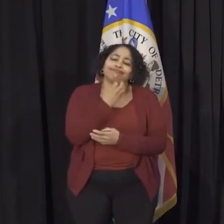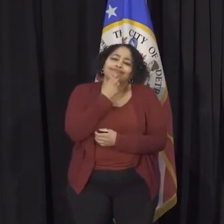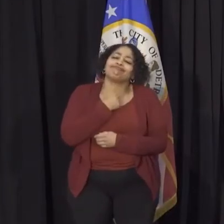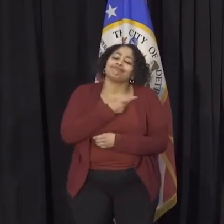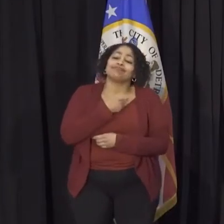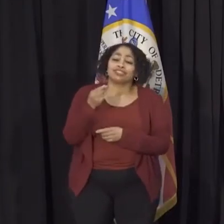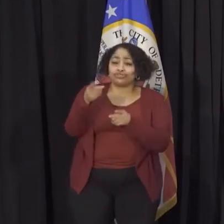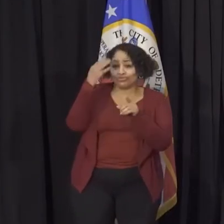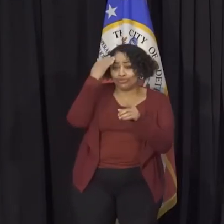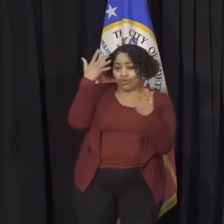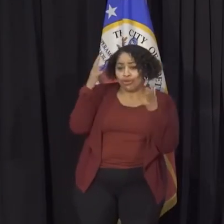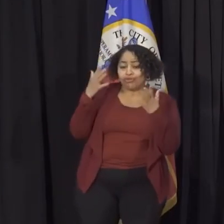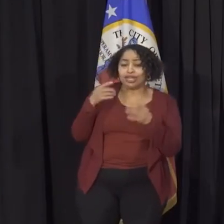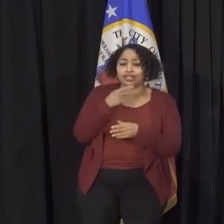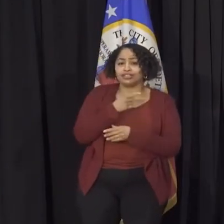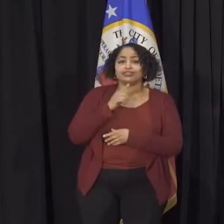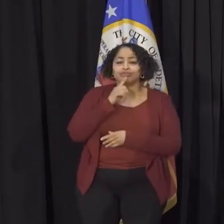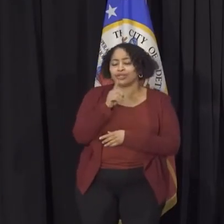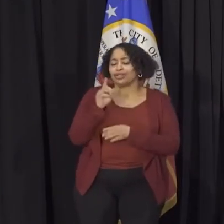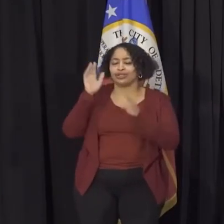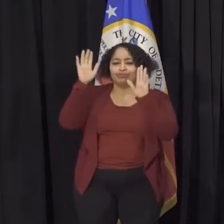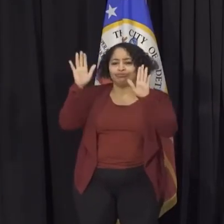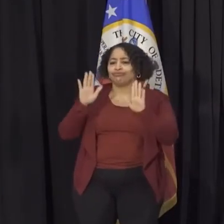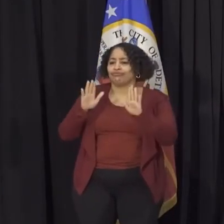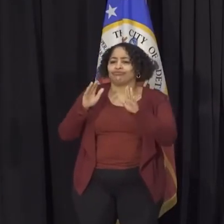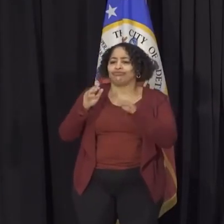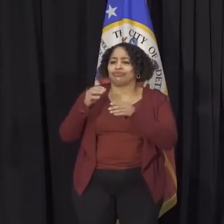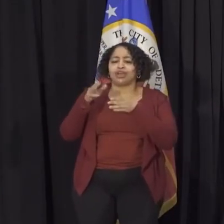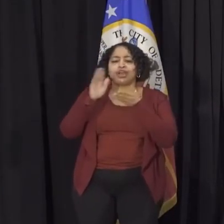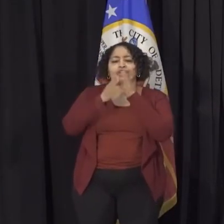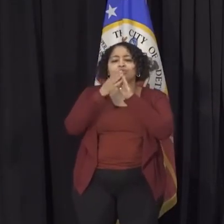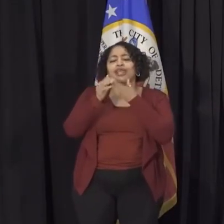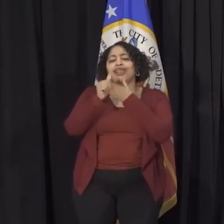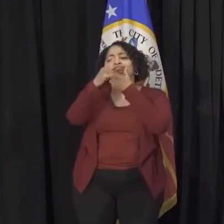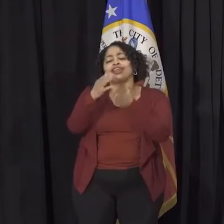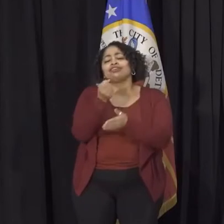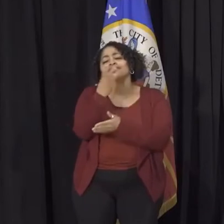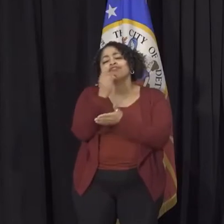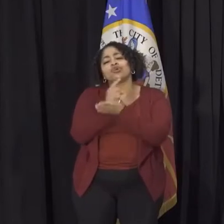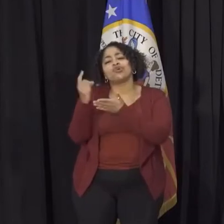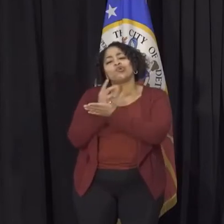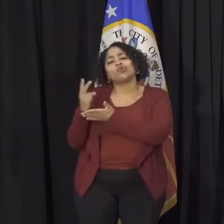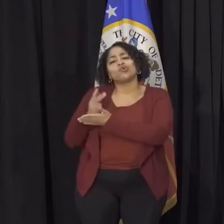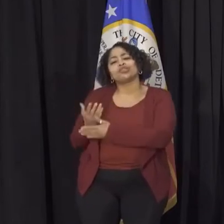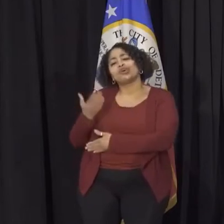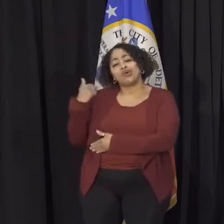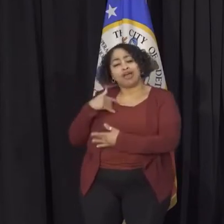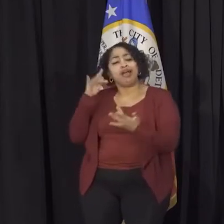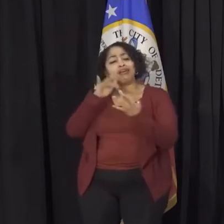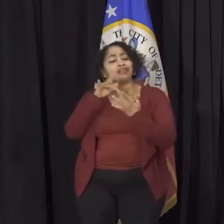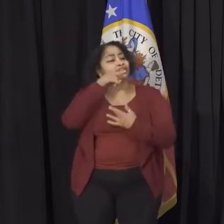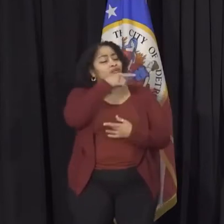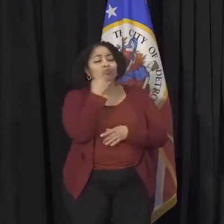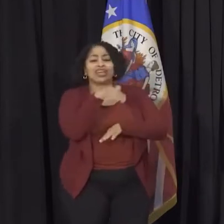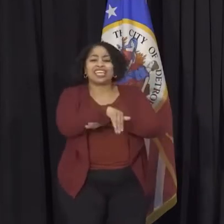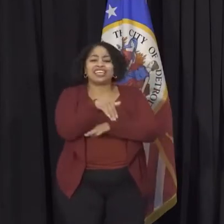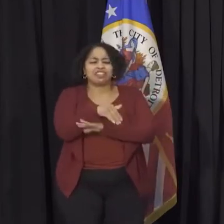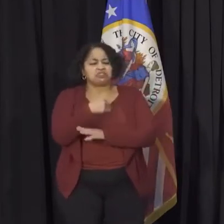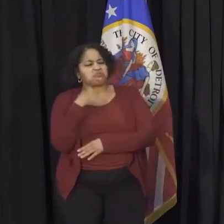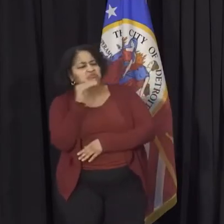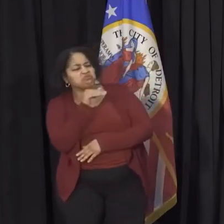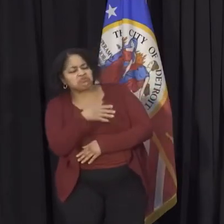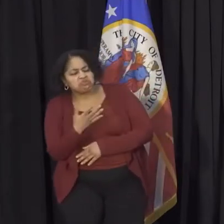and also, as you know, a tremendous community leader. Several weeks ago, I contacted him one evening